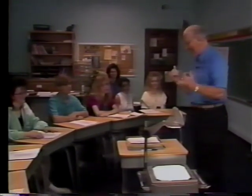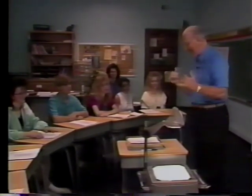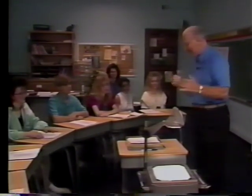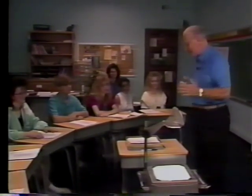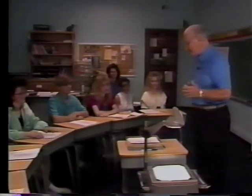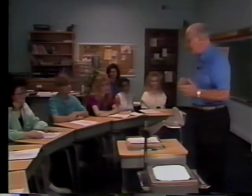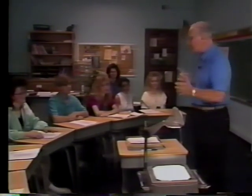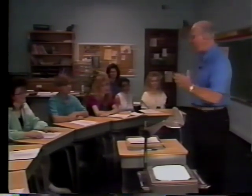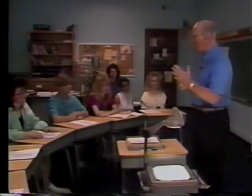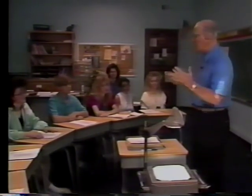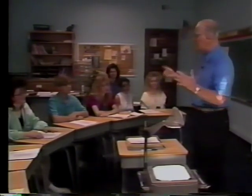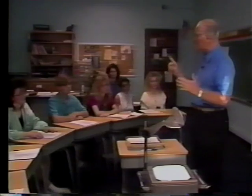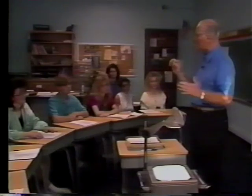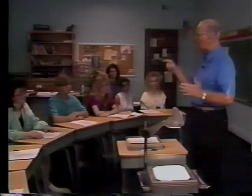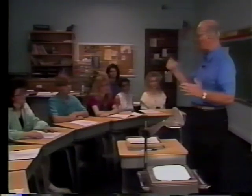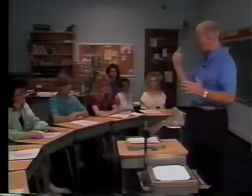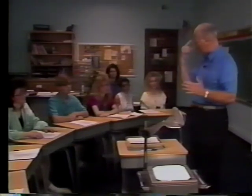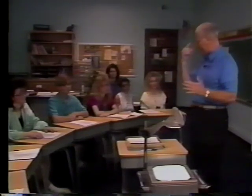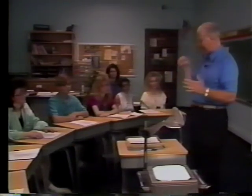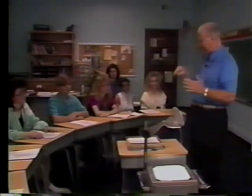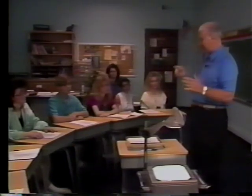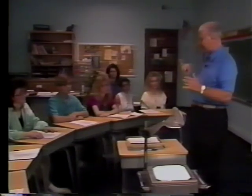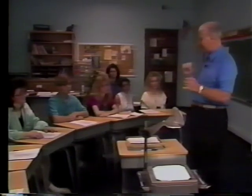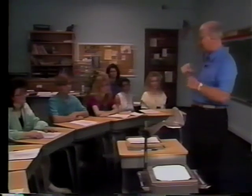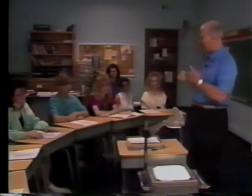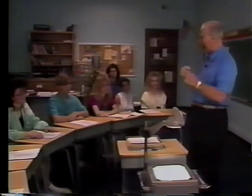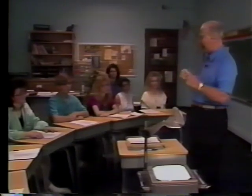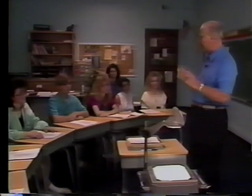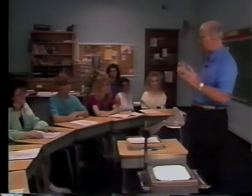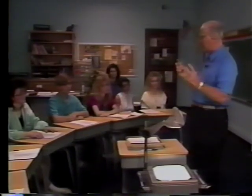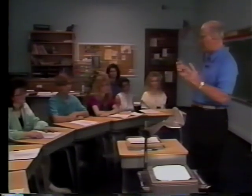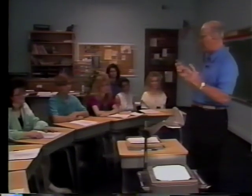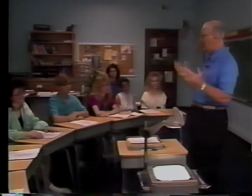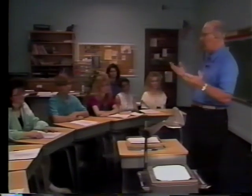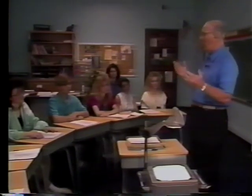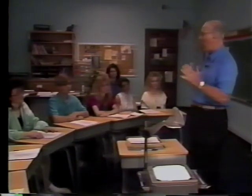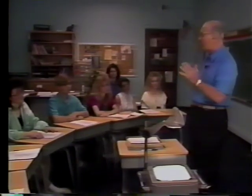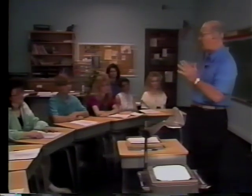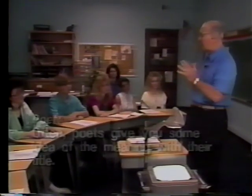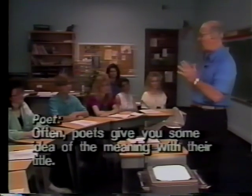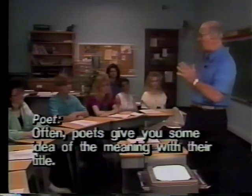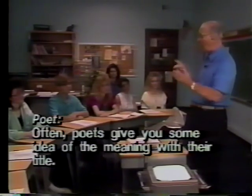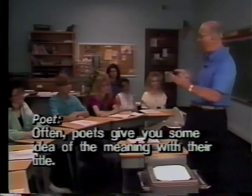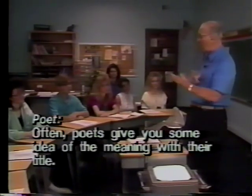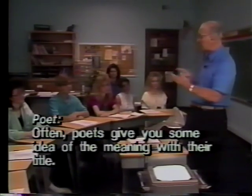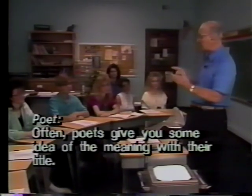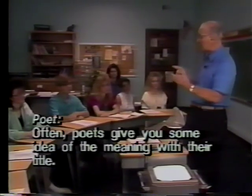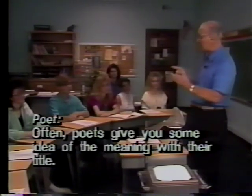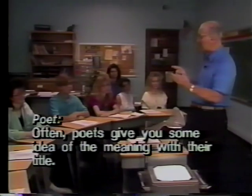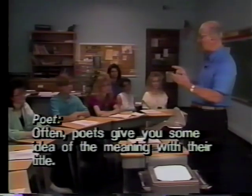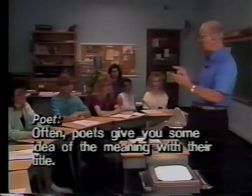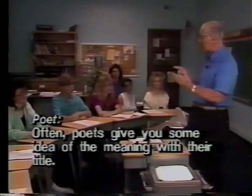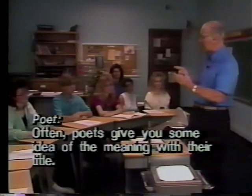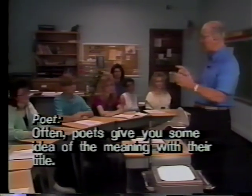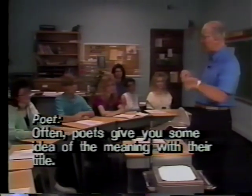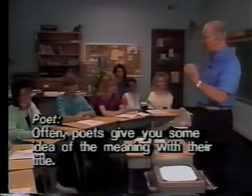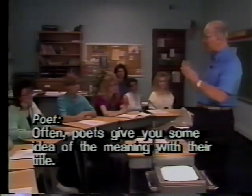Now, what do you think this is about? Often poets give